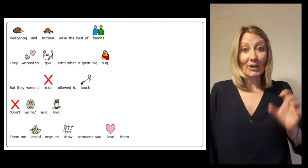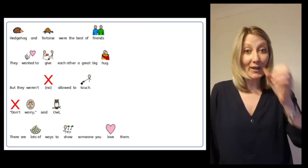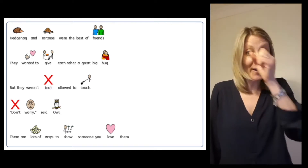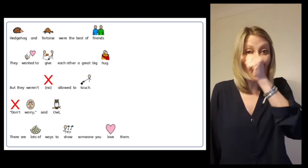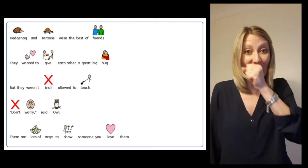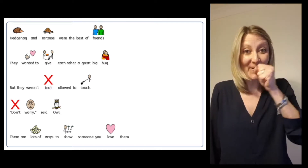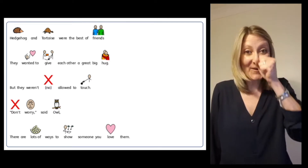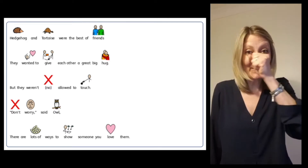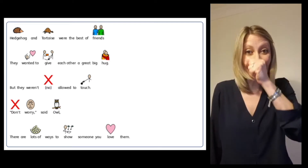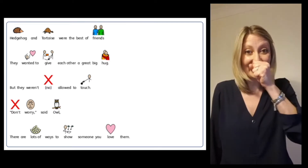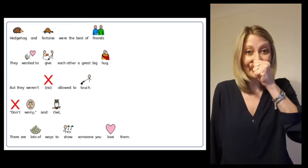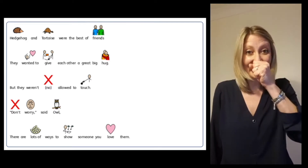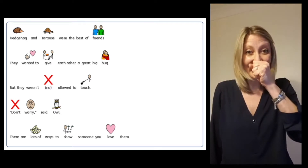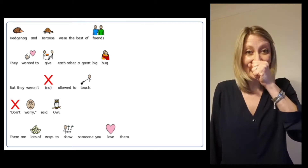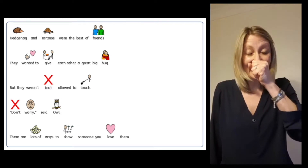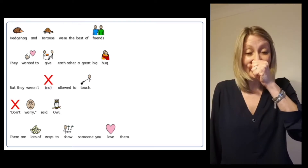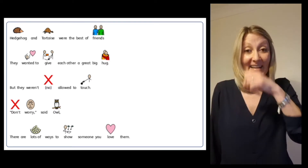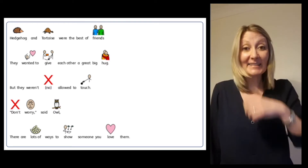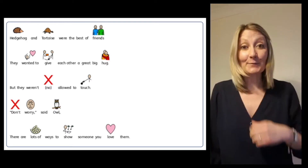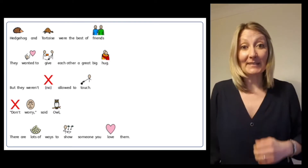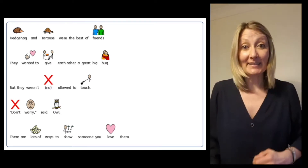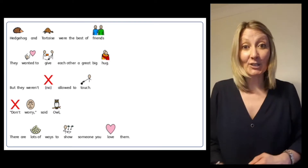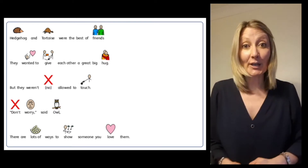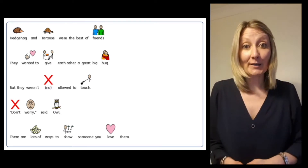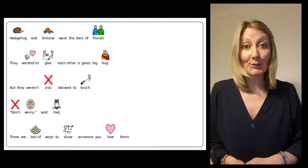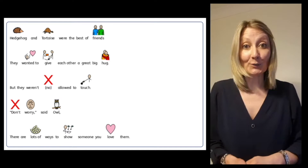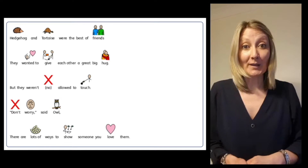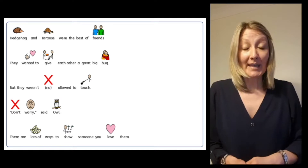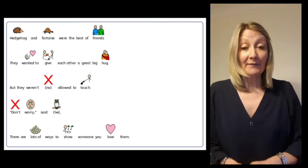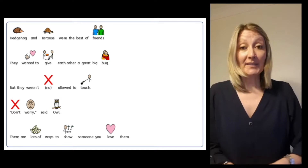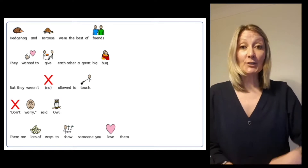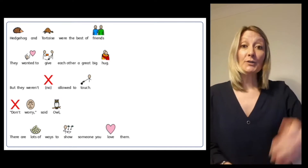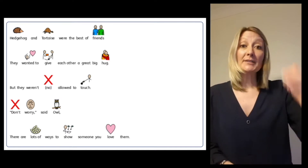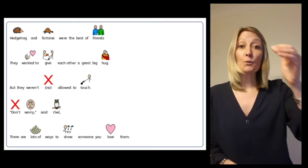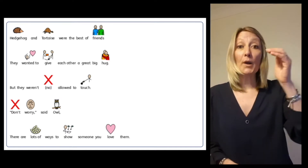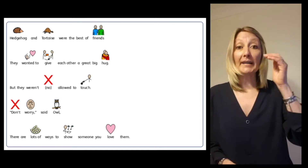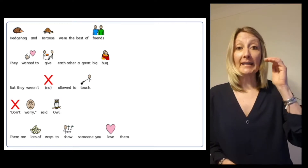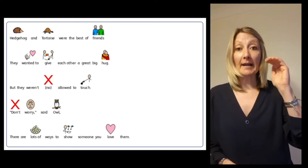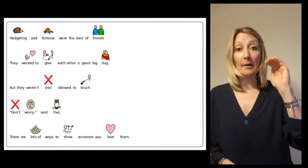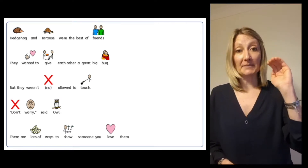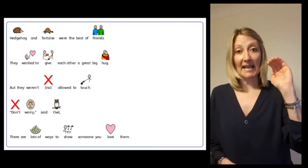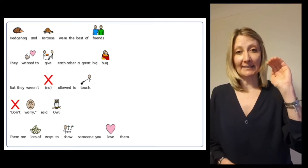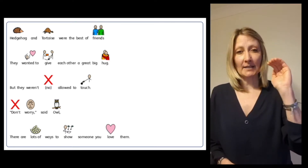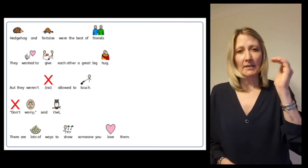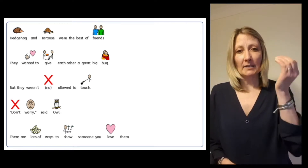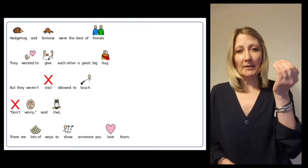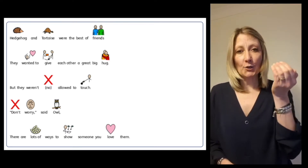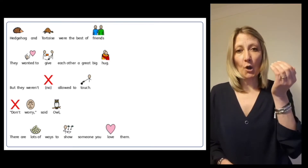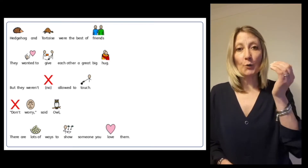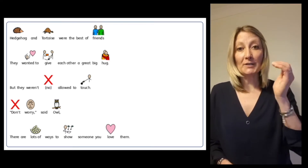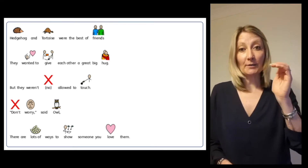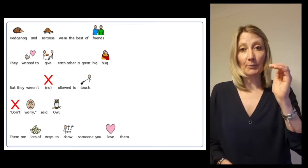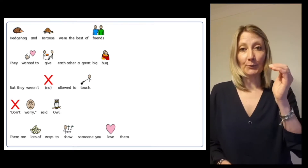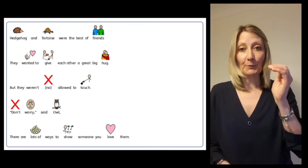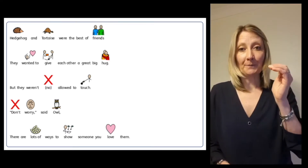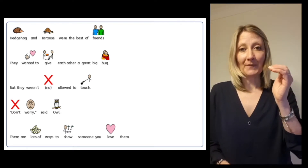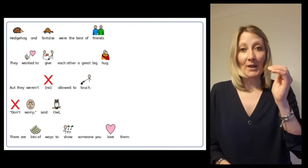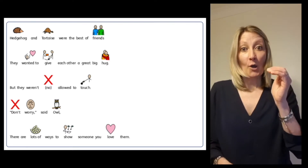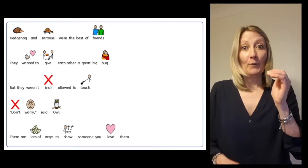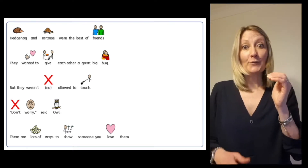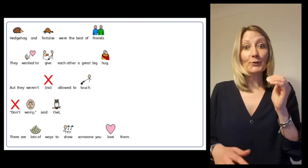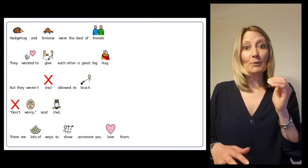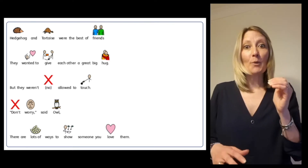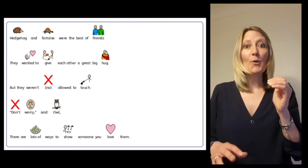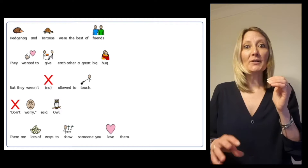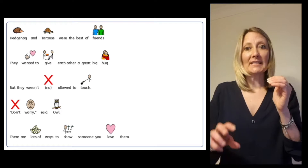Hedge, hog. Next we need turtle. For this you need a working cupped hand, so like you're holding a ball.